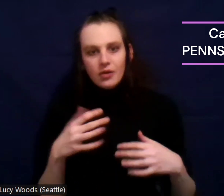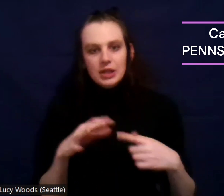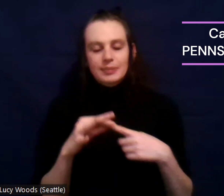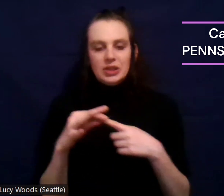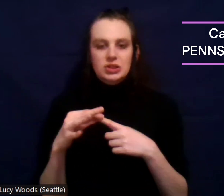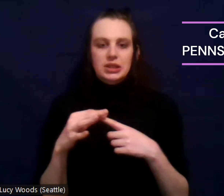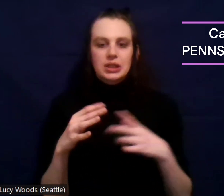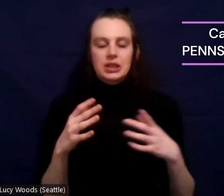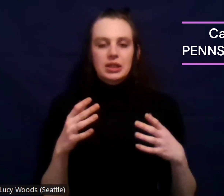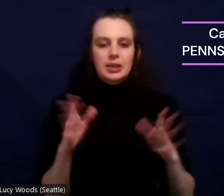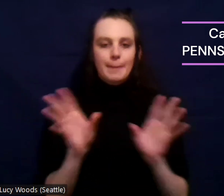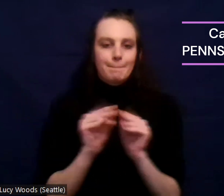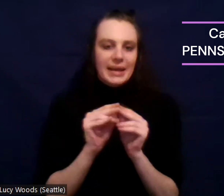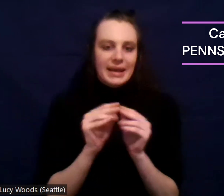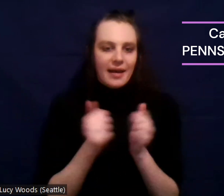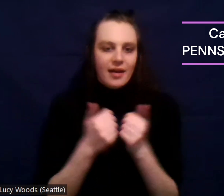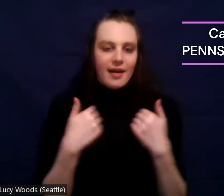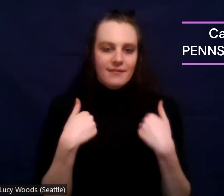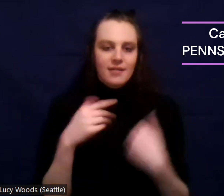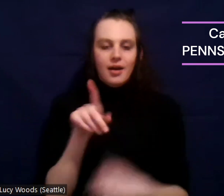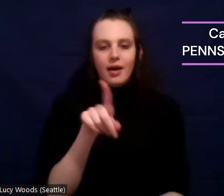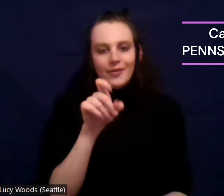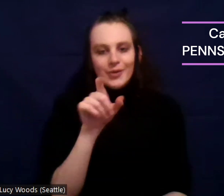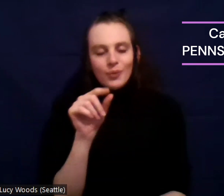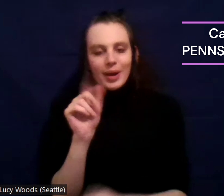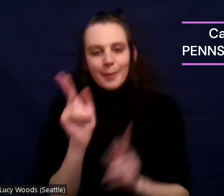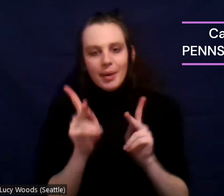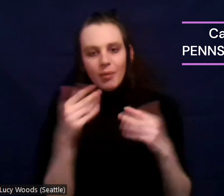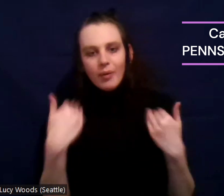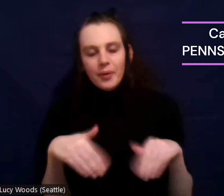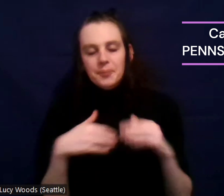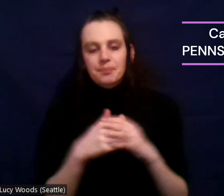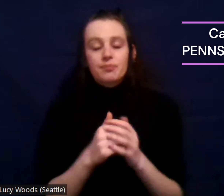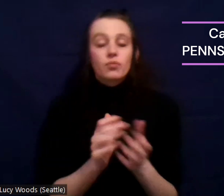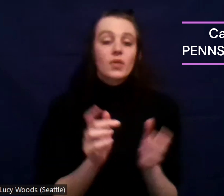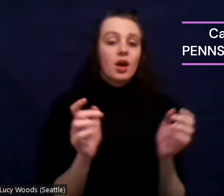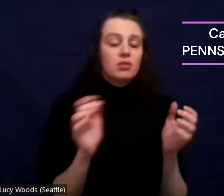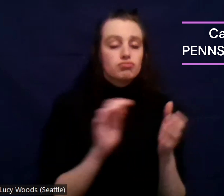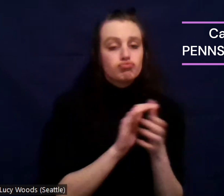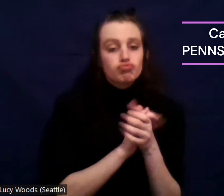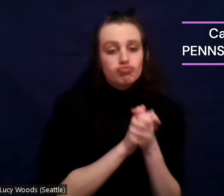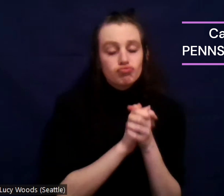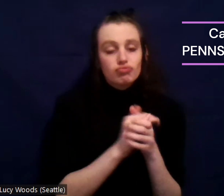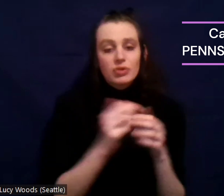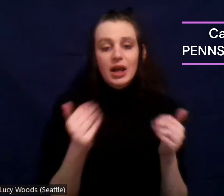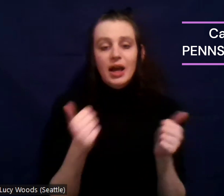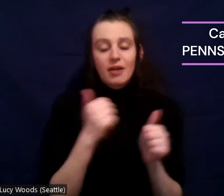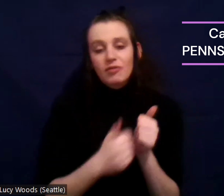person for meetings. And congratulations to all the anniversaries. And that's all I got.